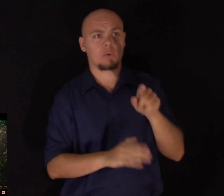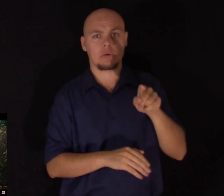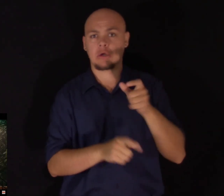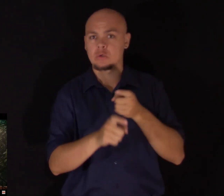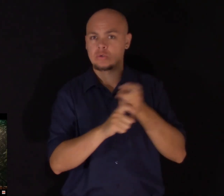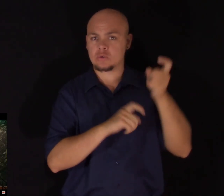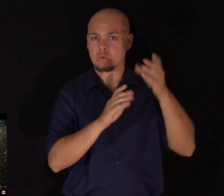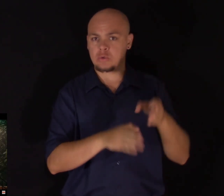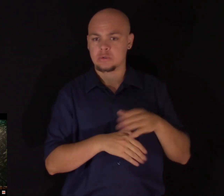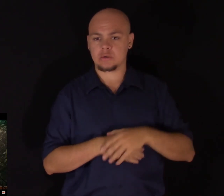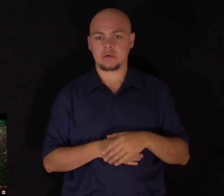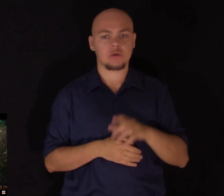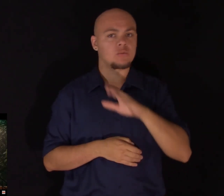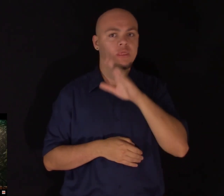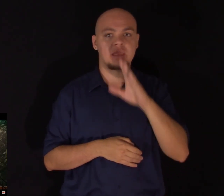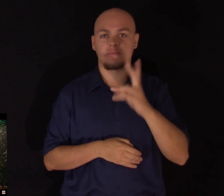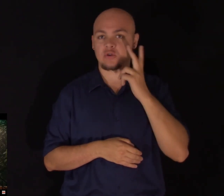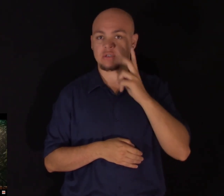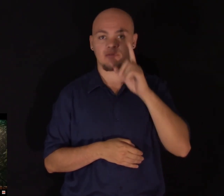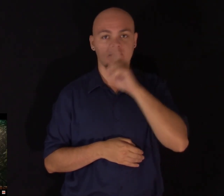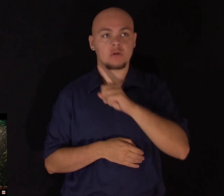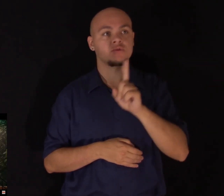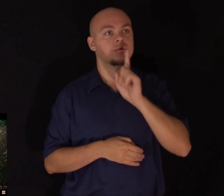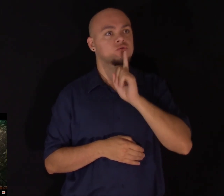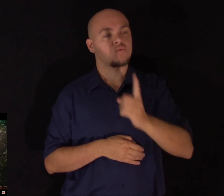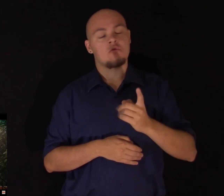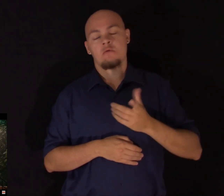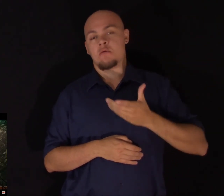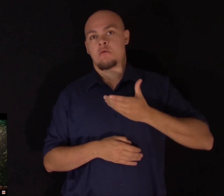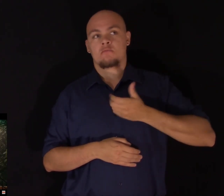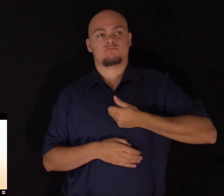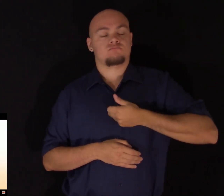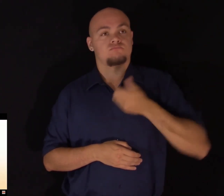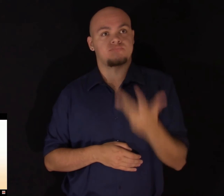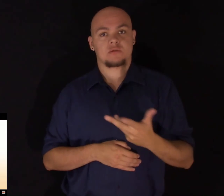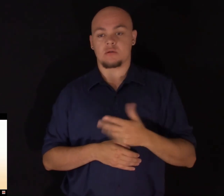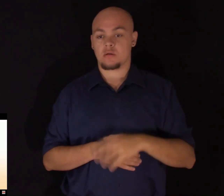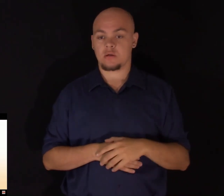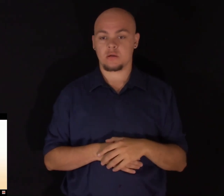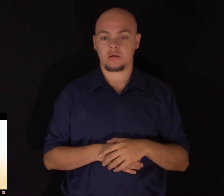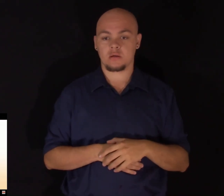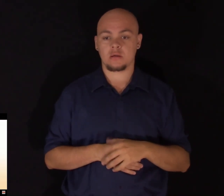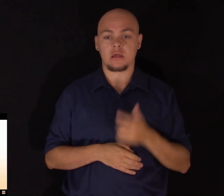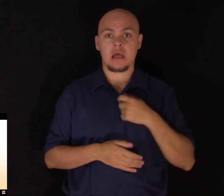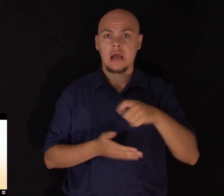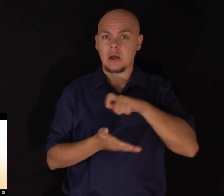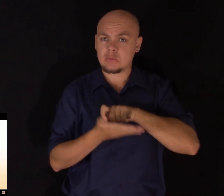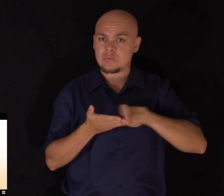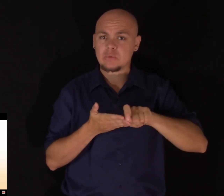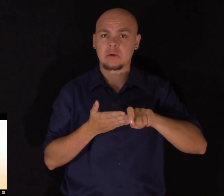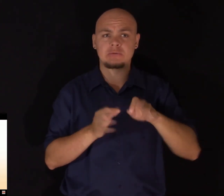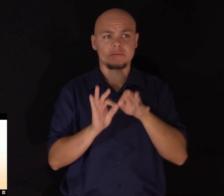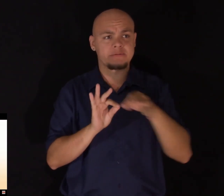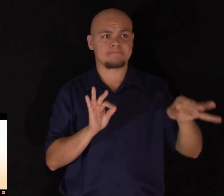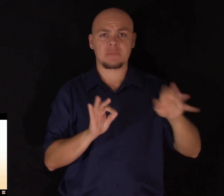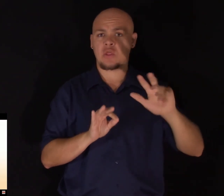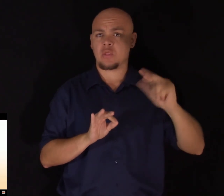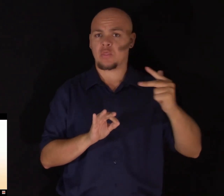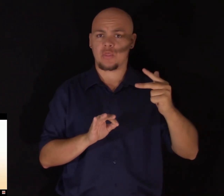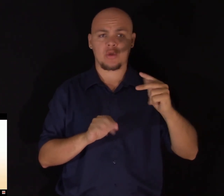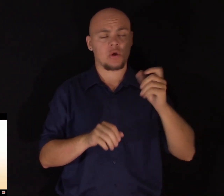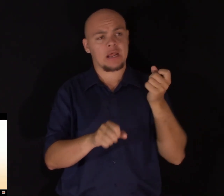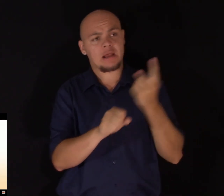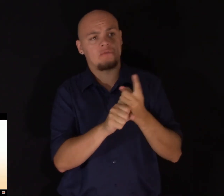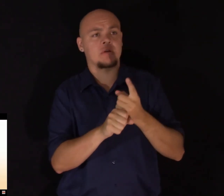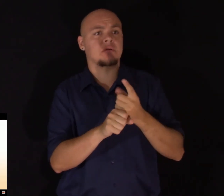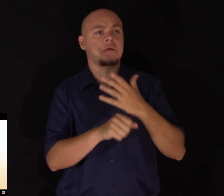going to see no false emotion, just the authentic expression of a mother's agony. I wrote the statement on the 3rd anniversary of the night you took